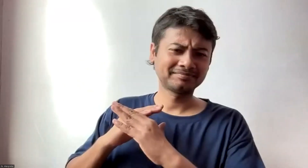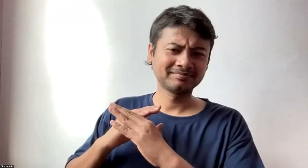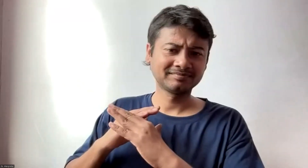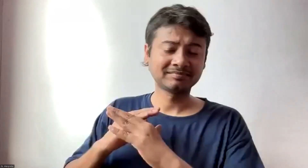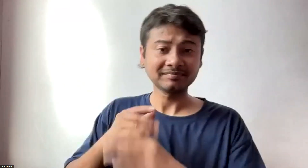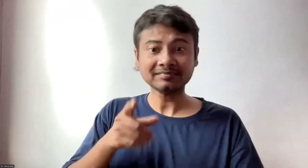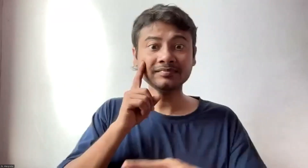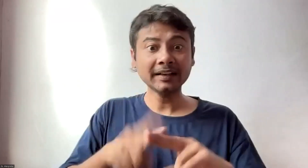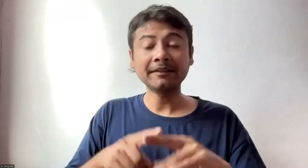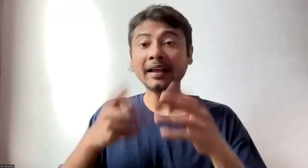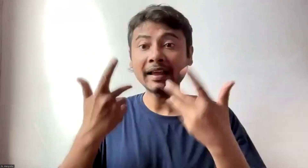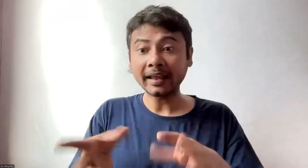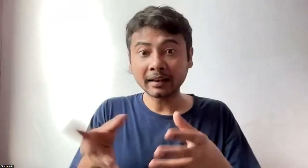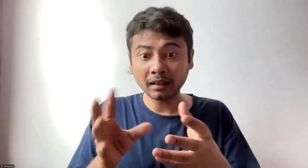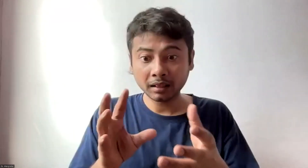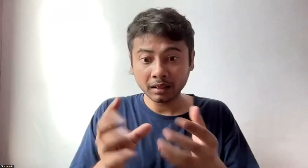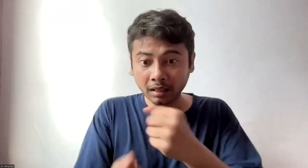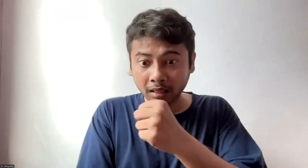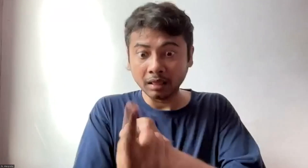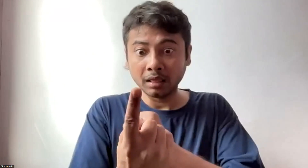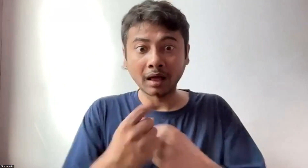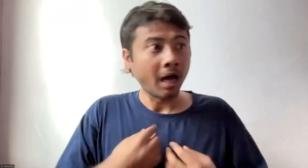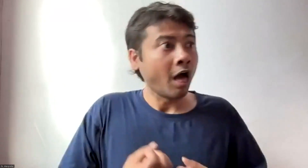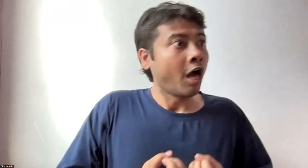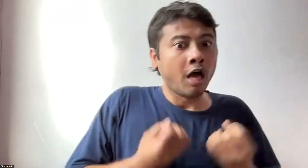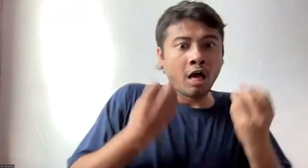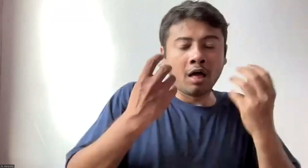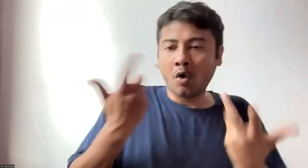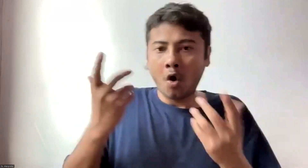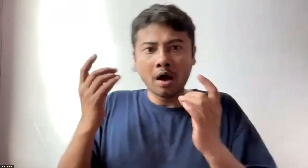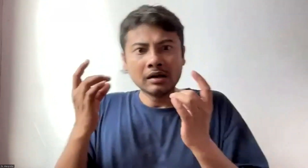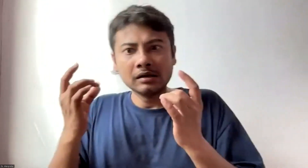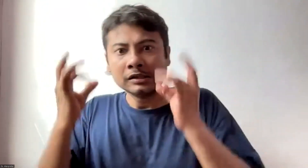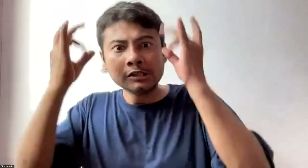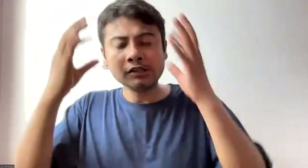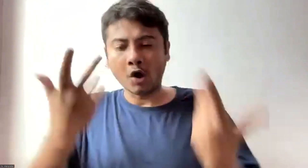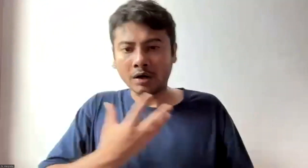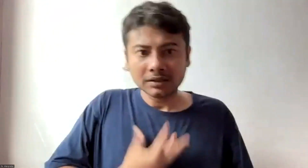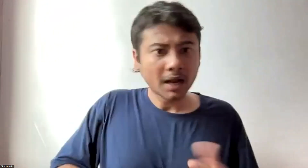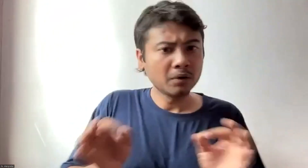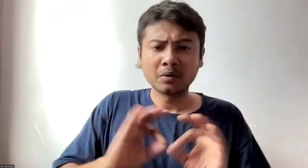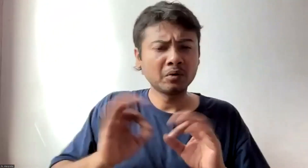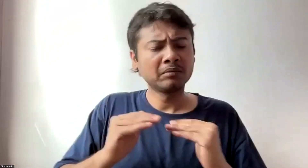the three modes, at the time of death, a devotee goes back to Krishna.